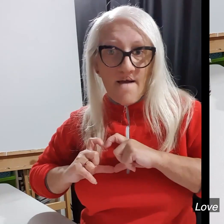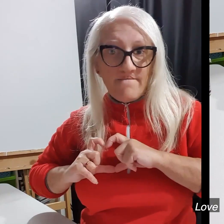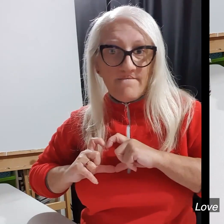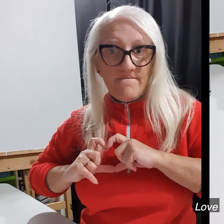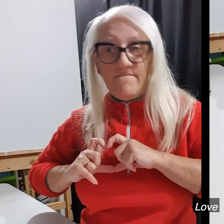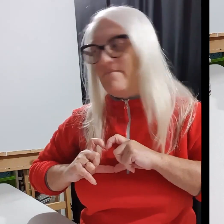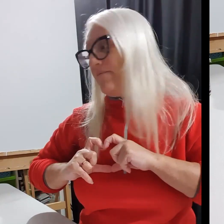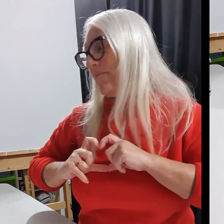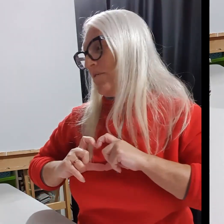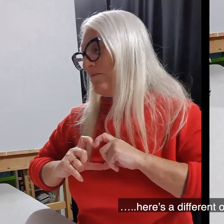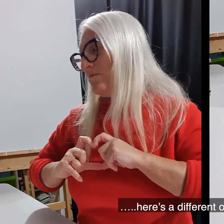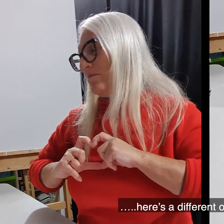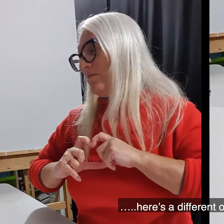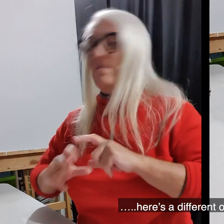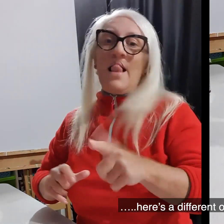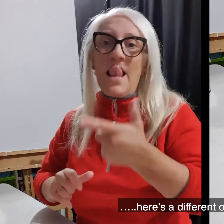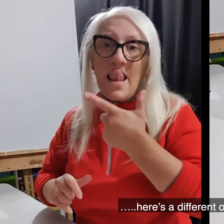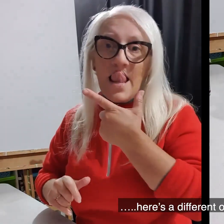love. Here's a different option for love.